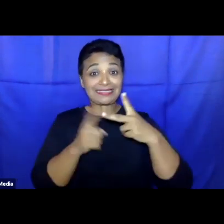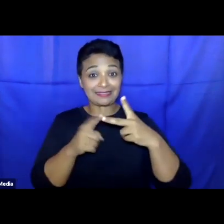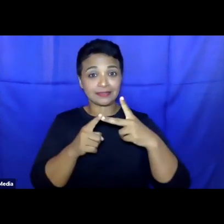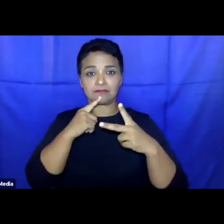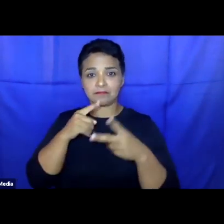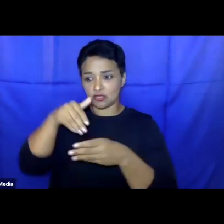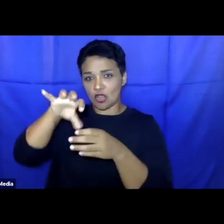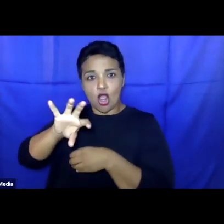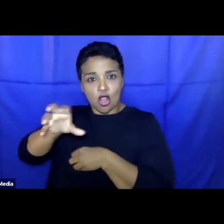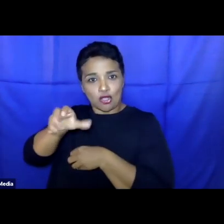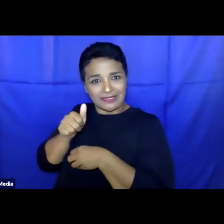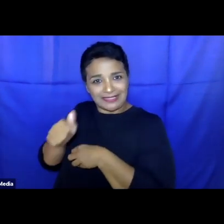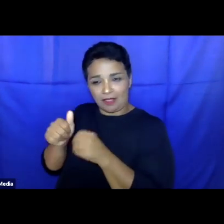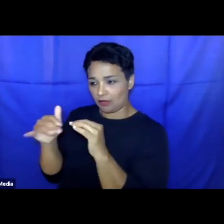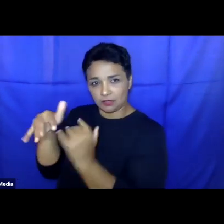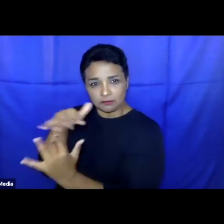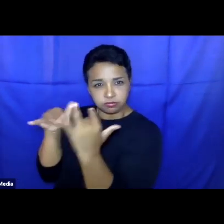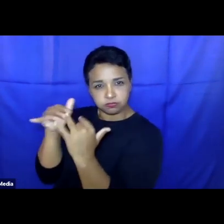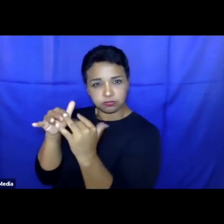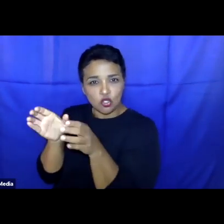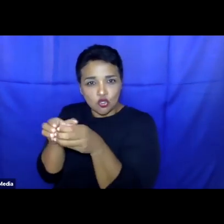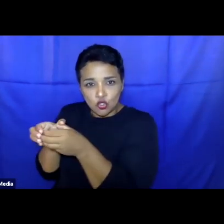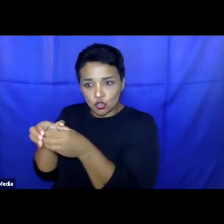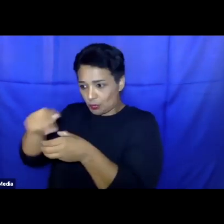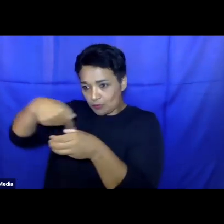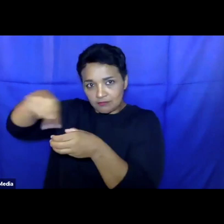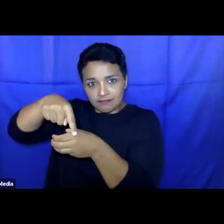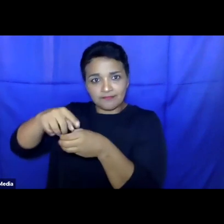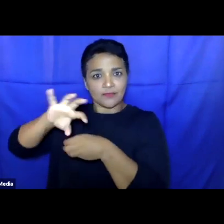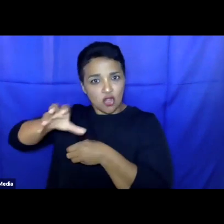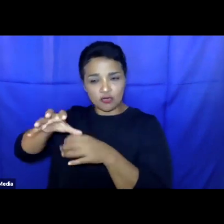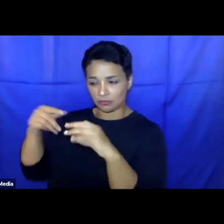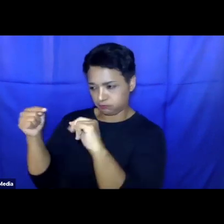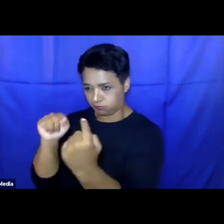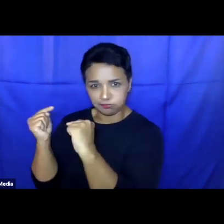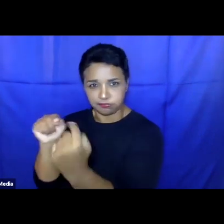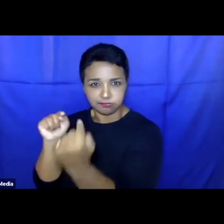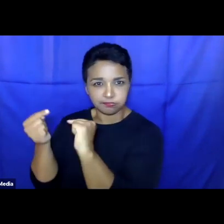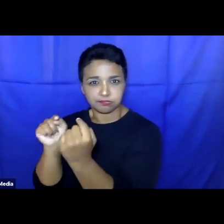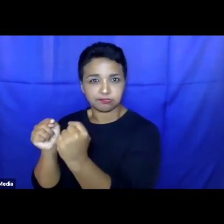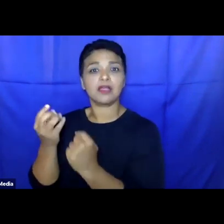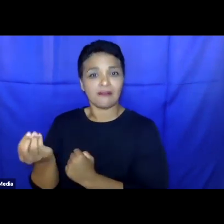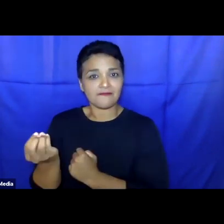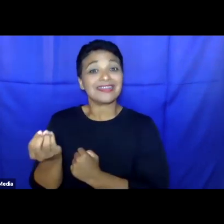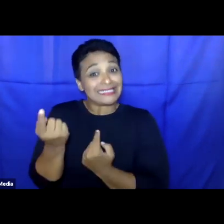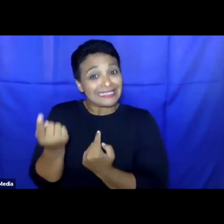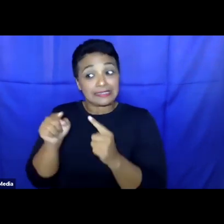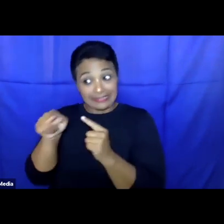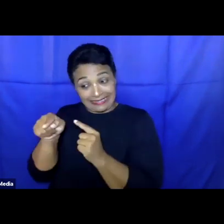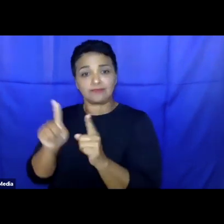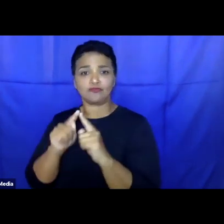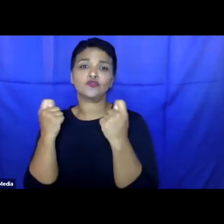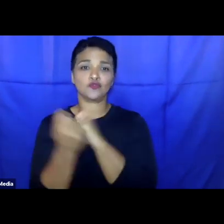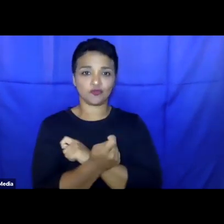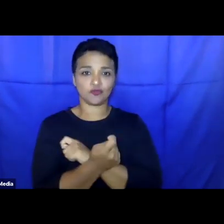internal conflicts or civil wars with armed groups. And it's these actors also in armed conflict that have also changed a lot. States